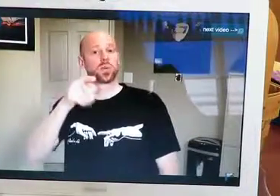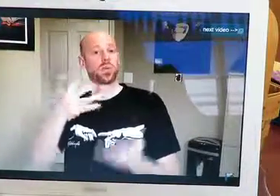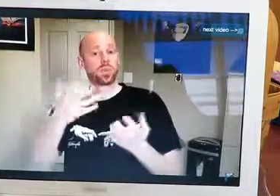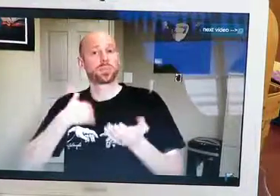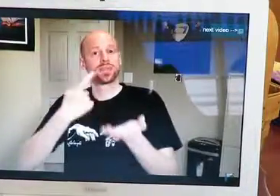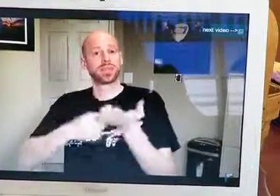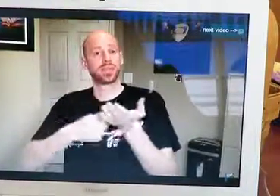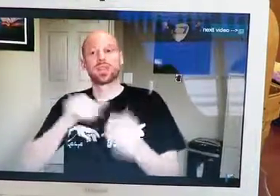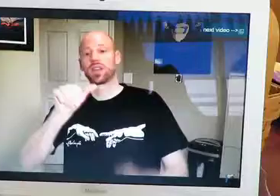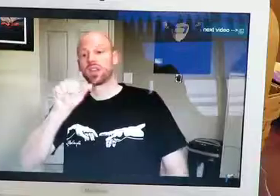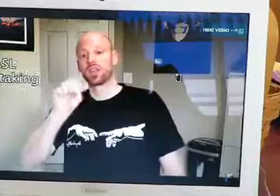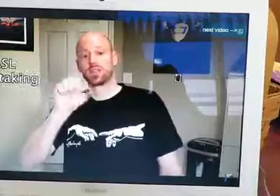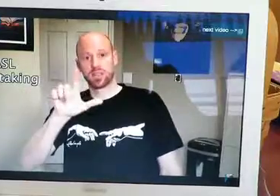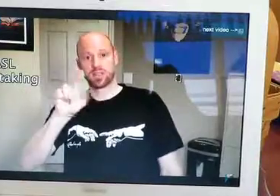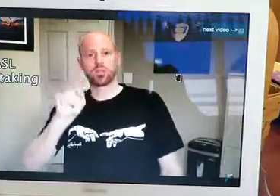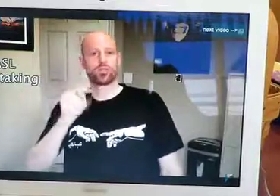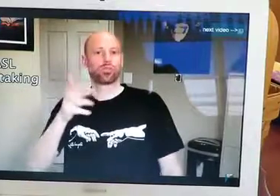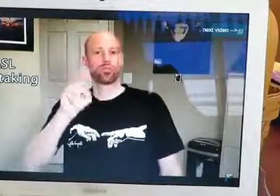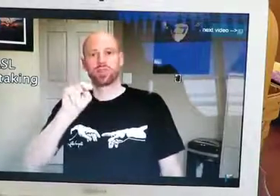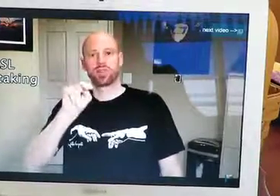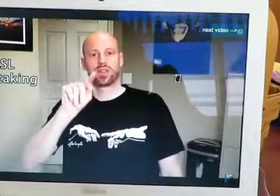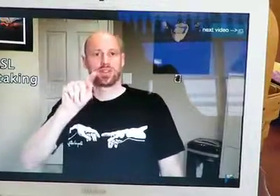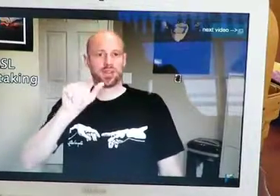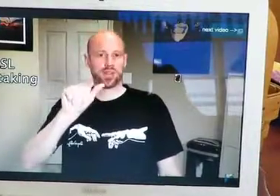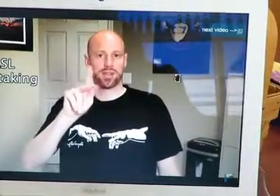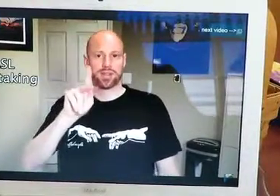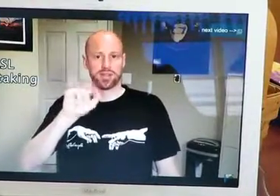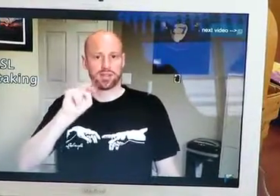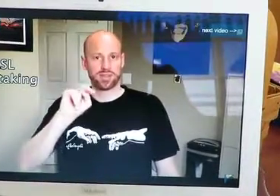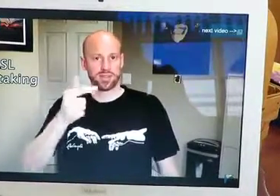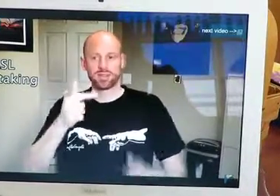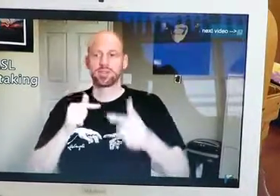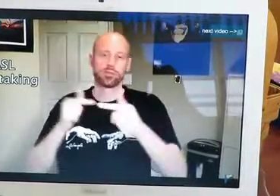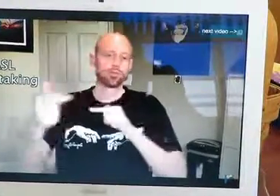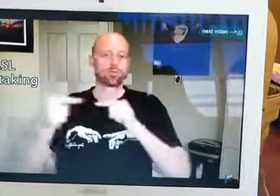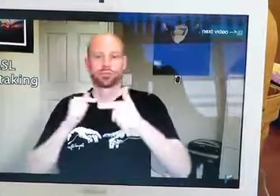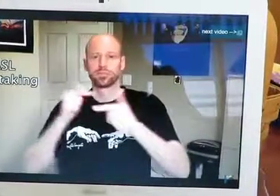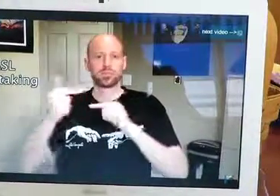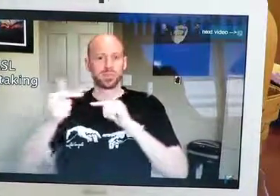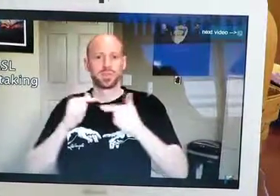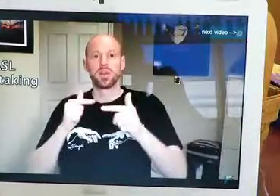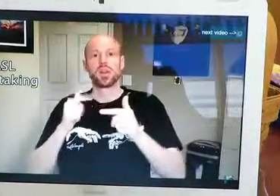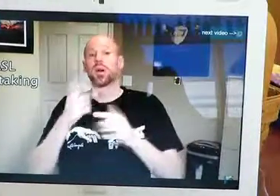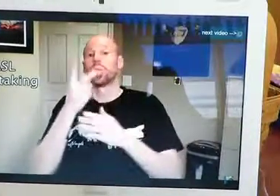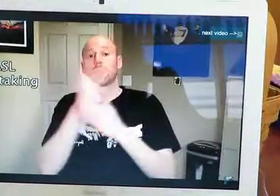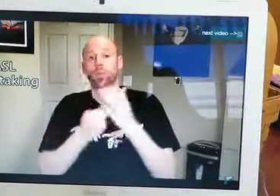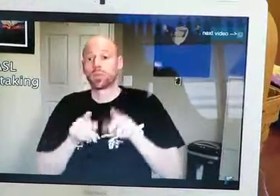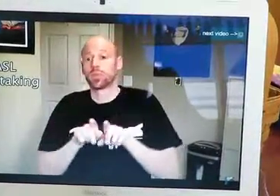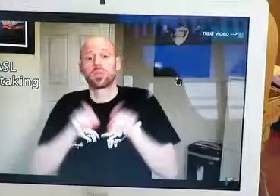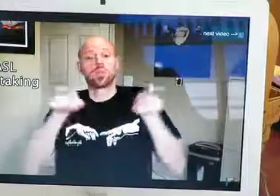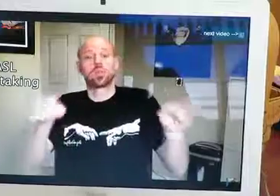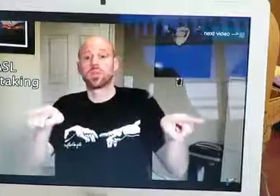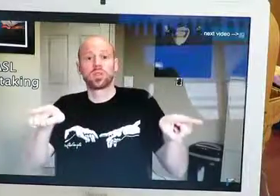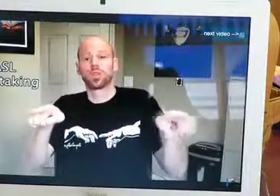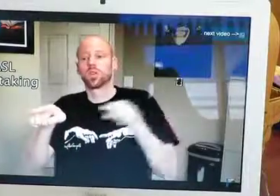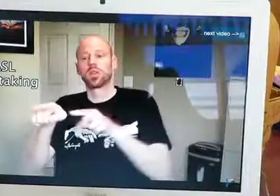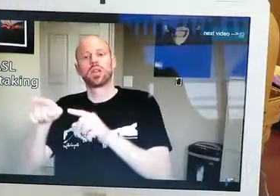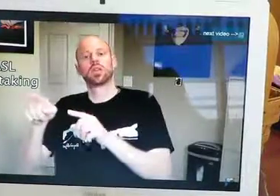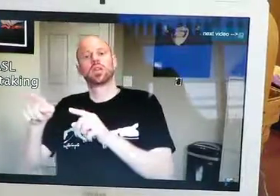Hello, Ron. So we're going to be discussing ASL and turn taking. And there's two